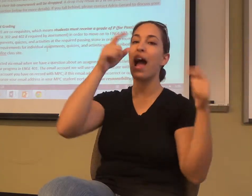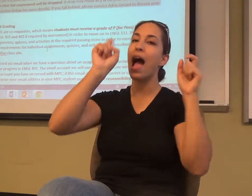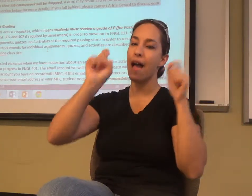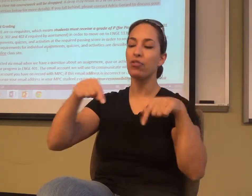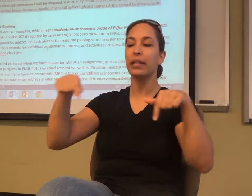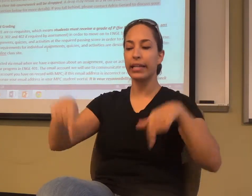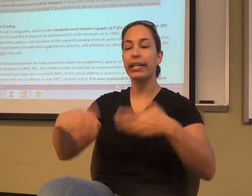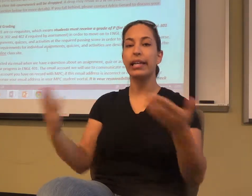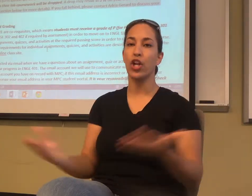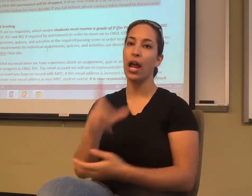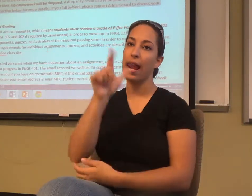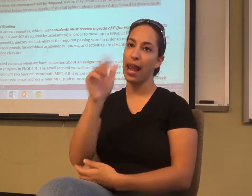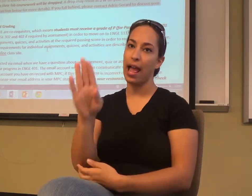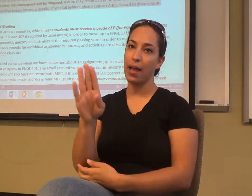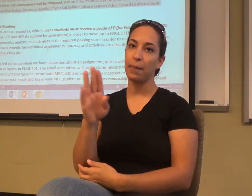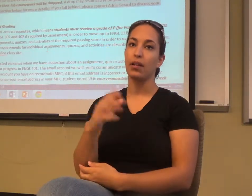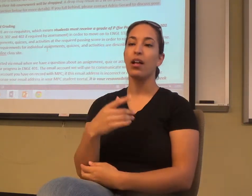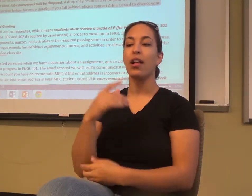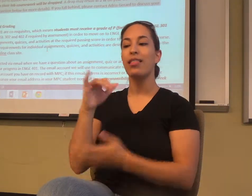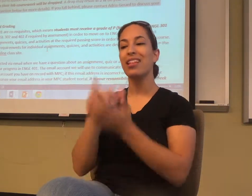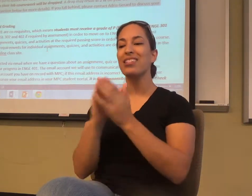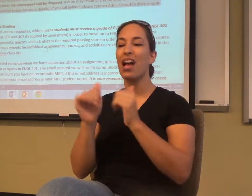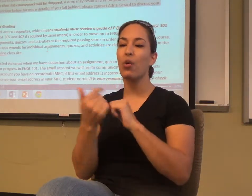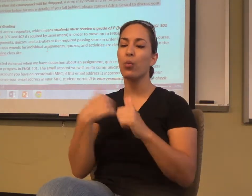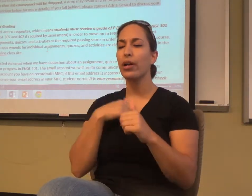monitor your attendance and know you're coming down and doing your work here in the lab.